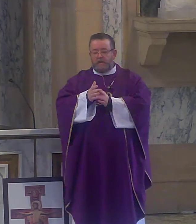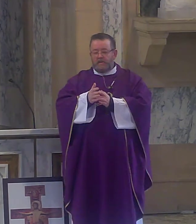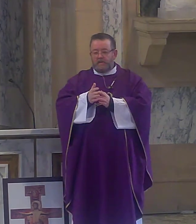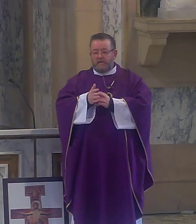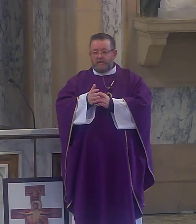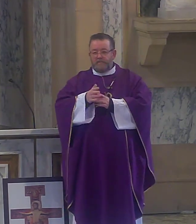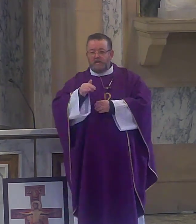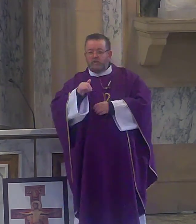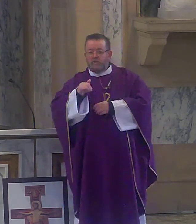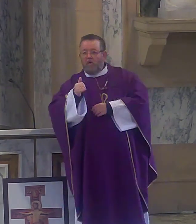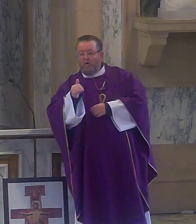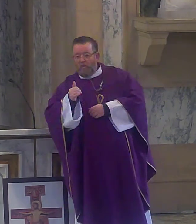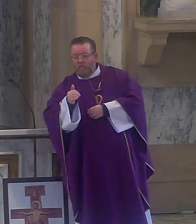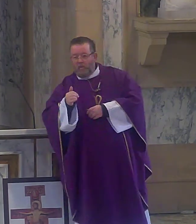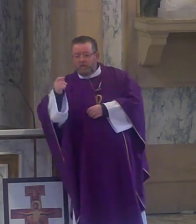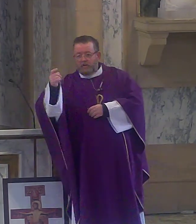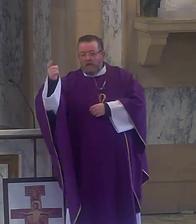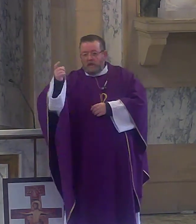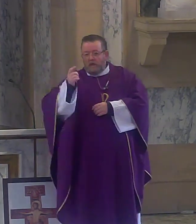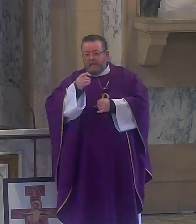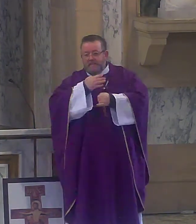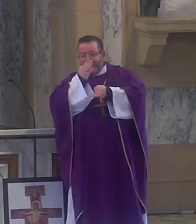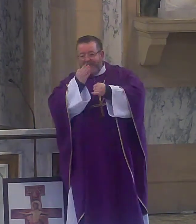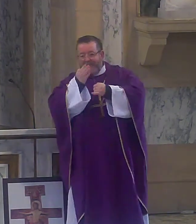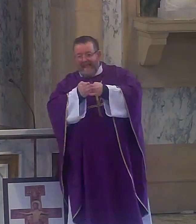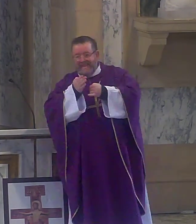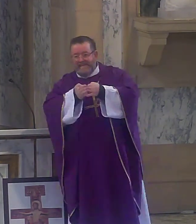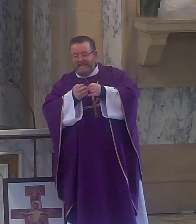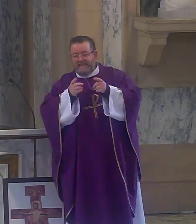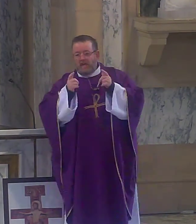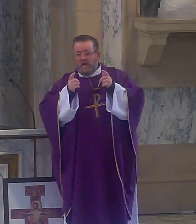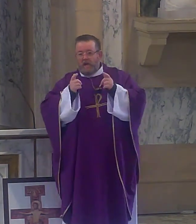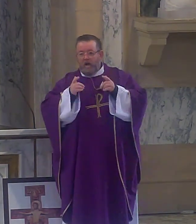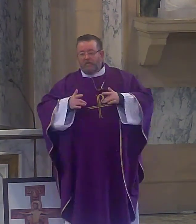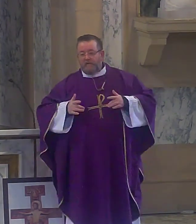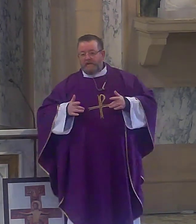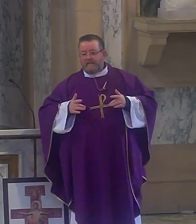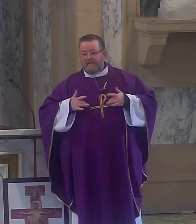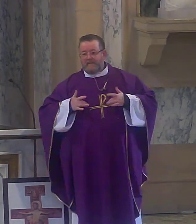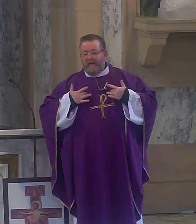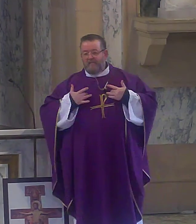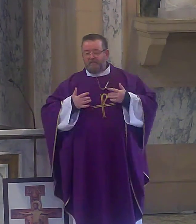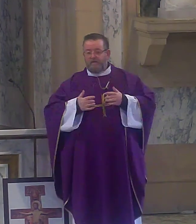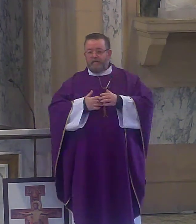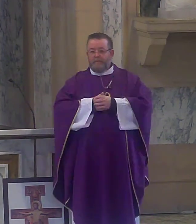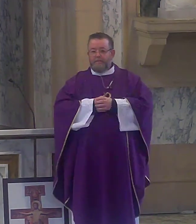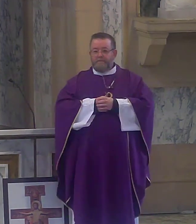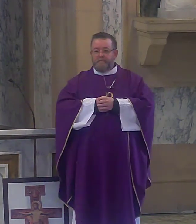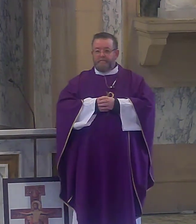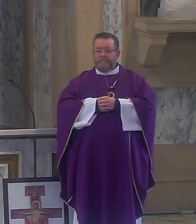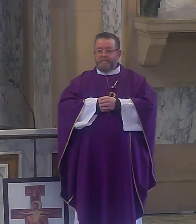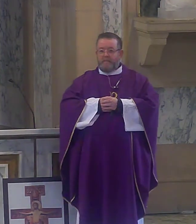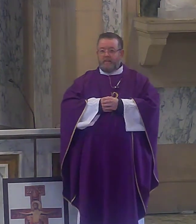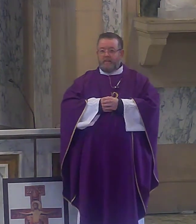jesus is almost coming to the end of his life